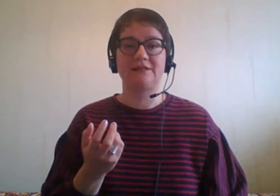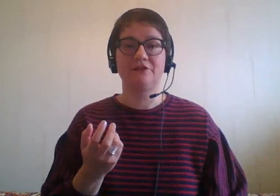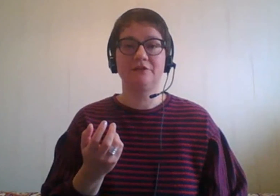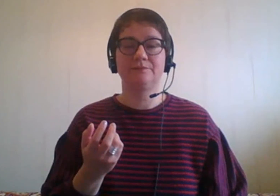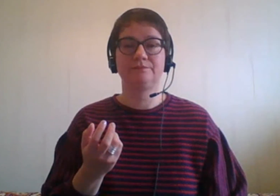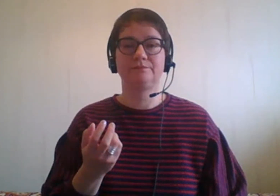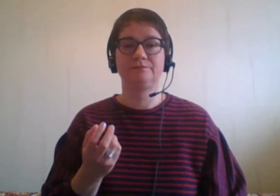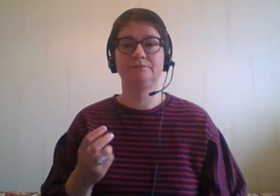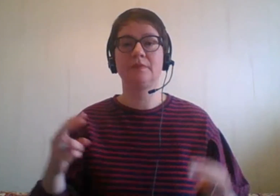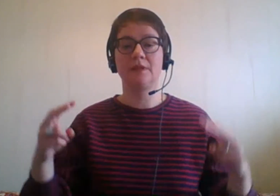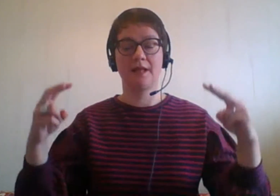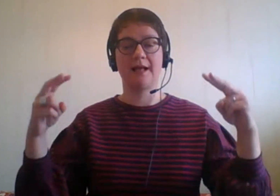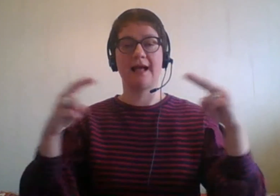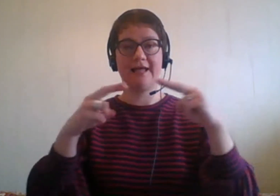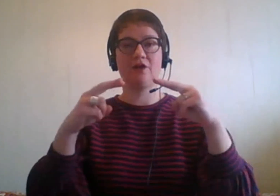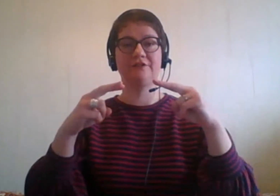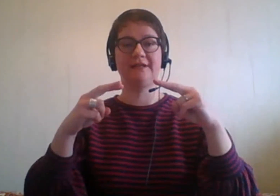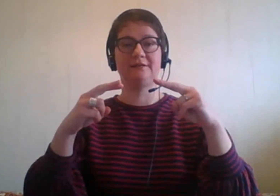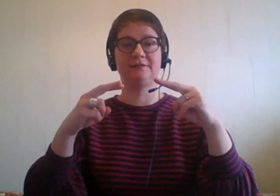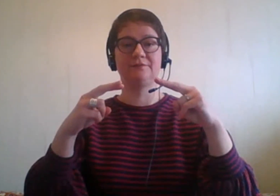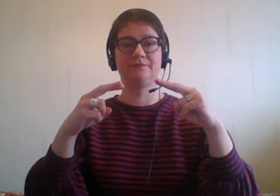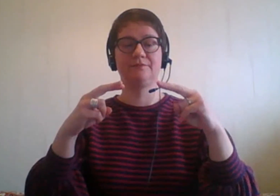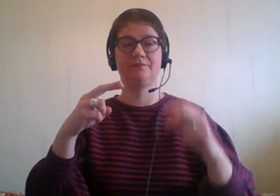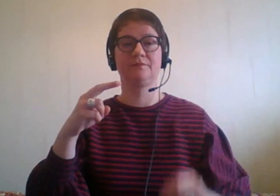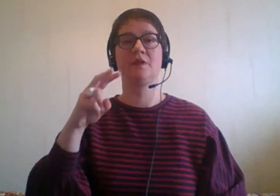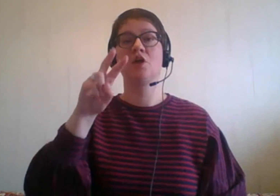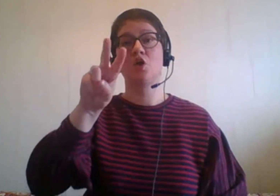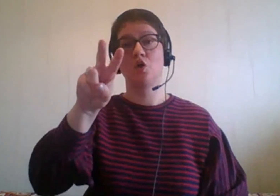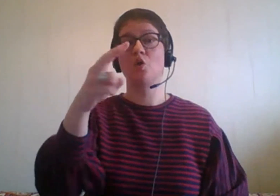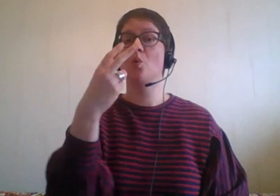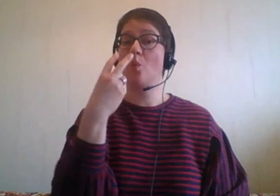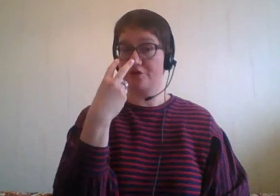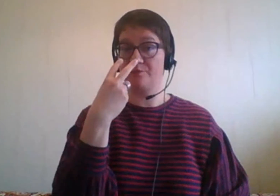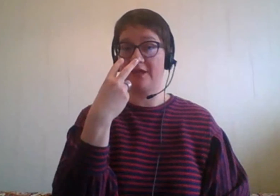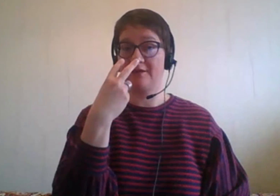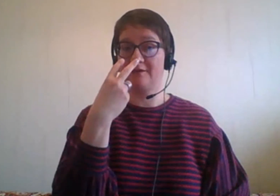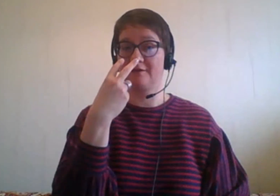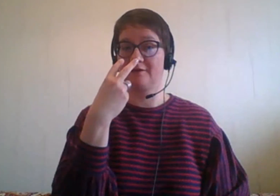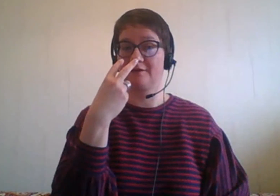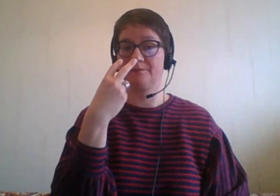pattern, eye contact, watch me,